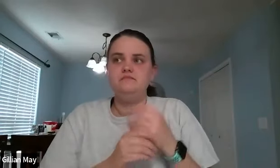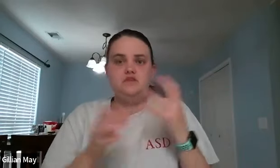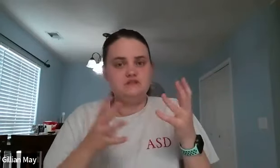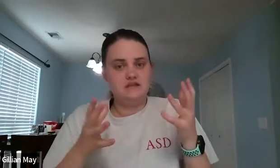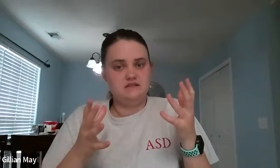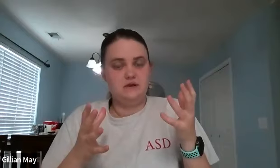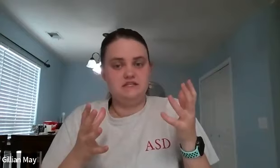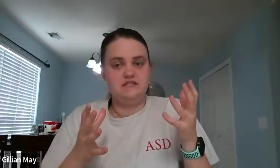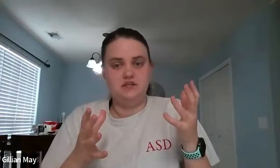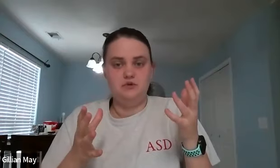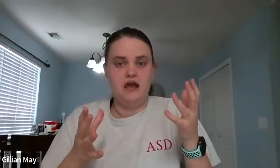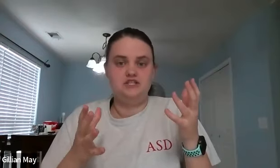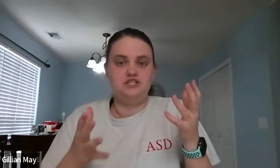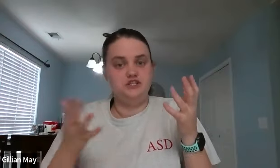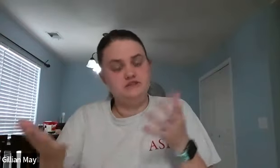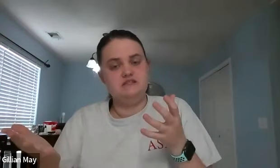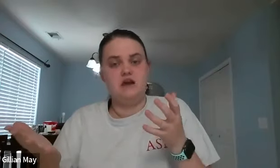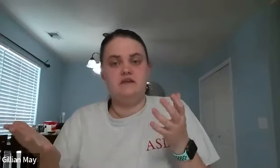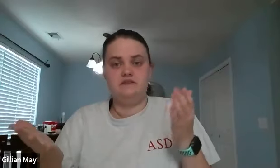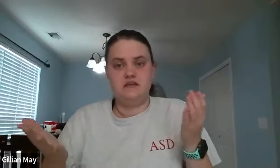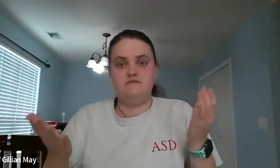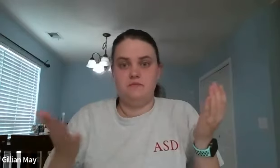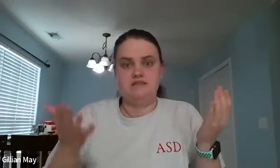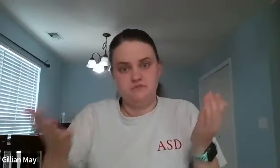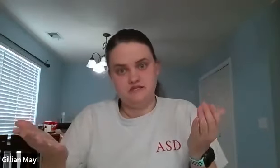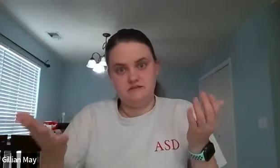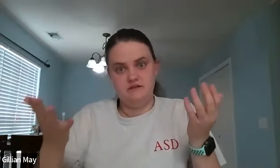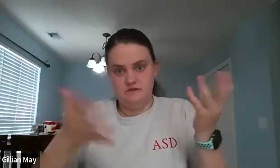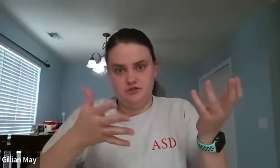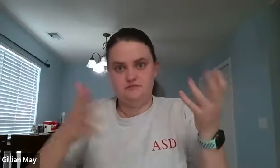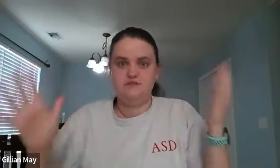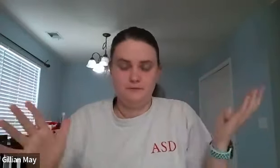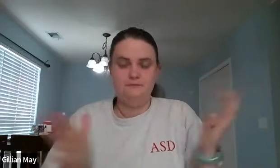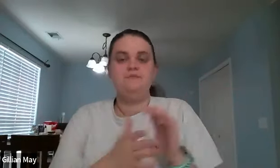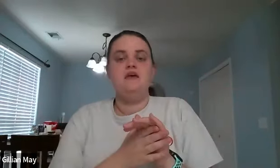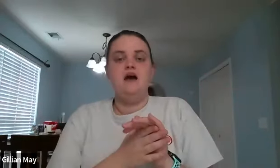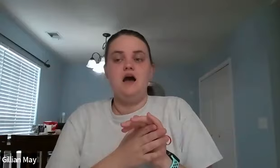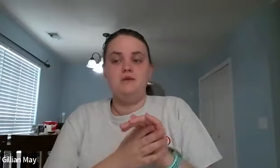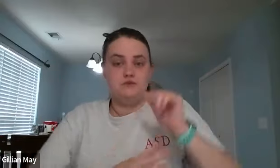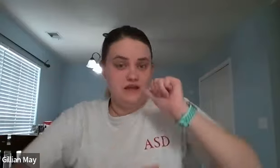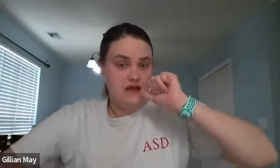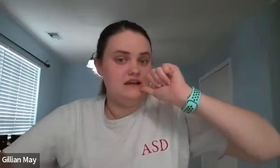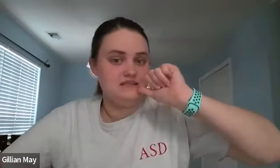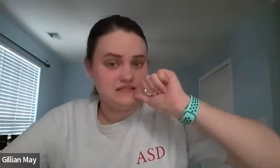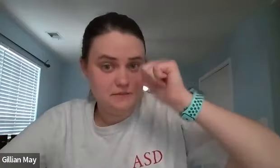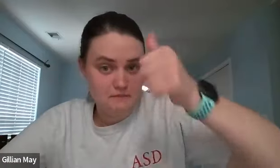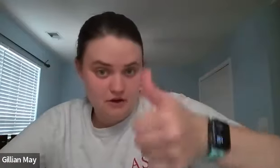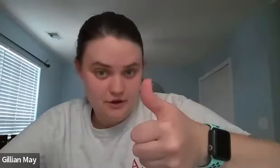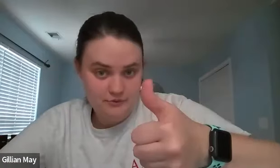those kinds of phrases, you would actually just use the sign and then the sign for past and present and future. So we had, like I said, tomorrow.